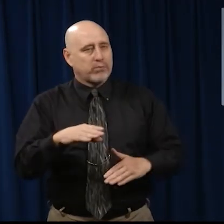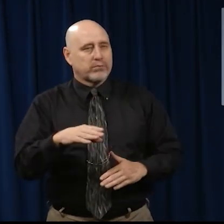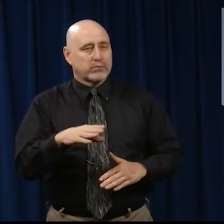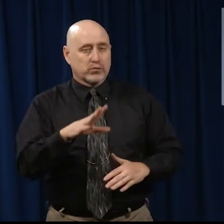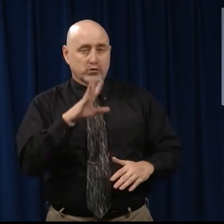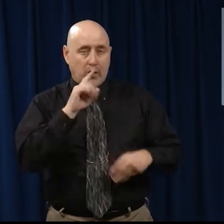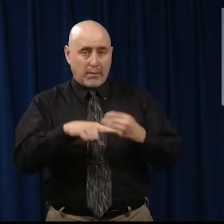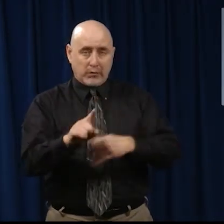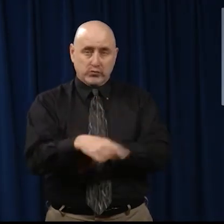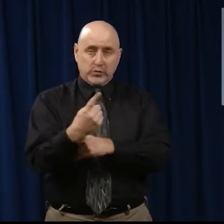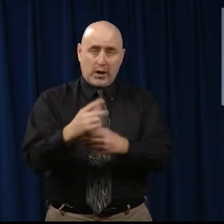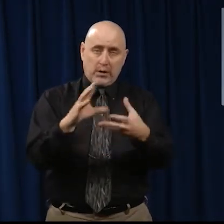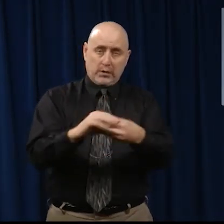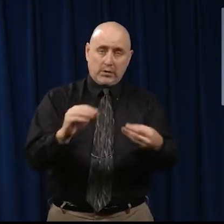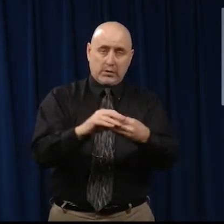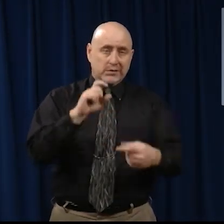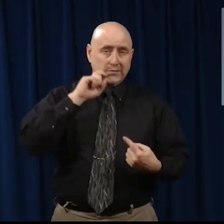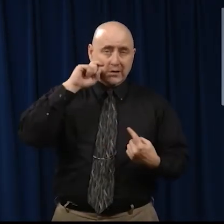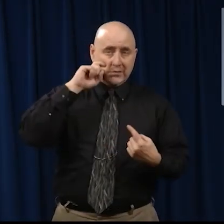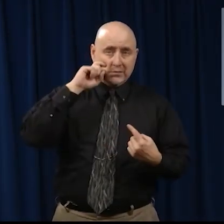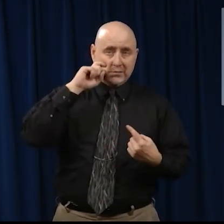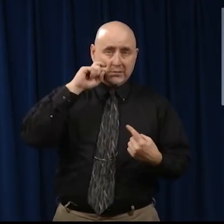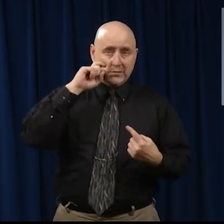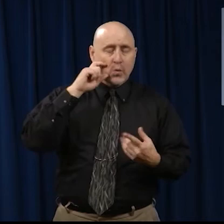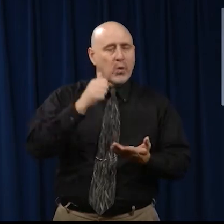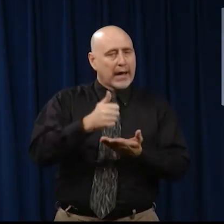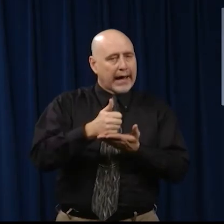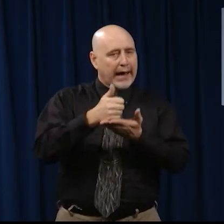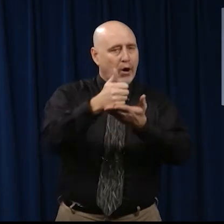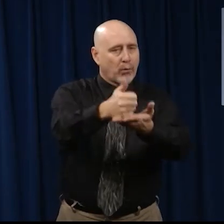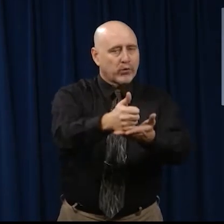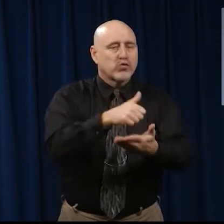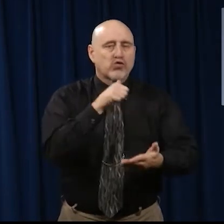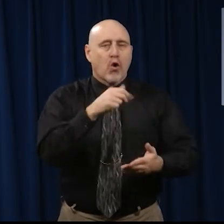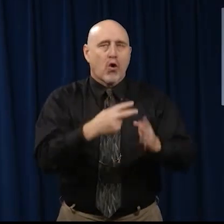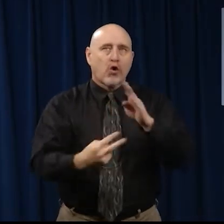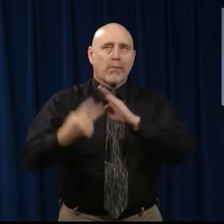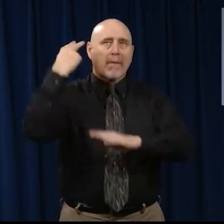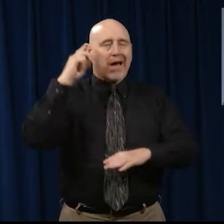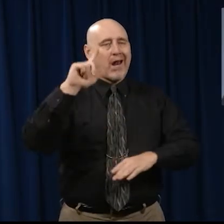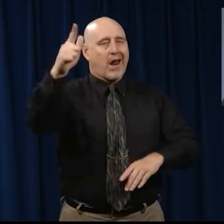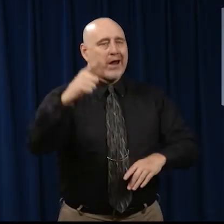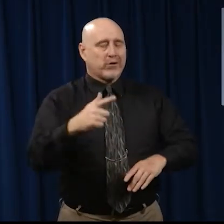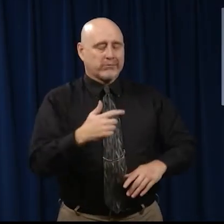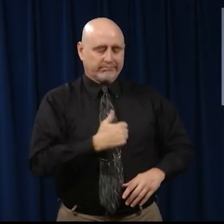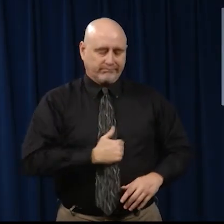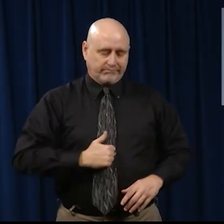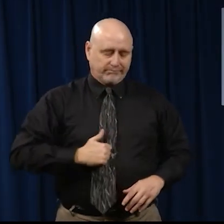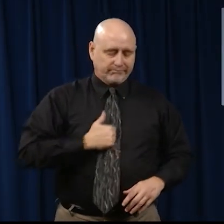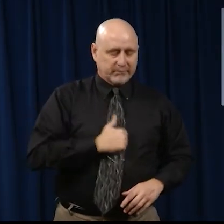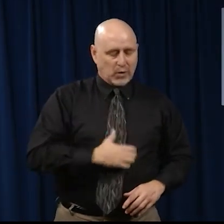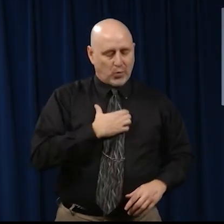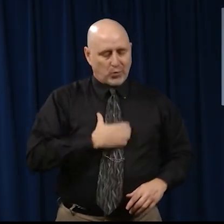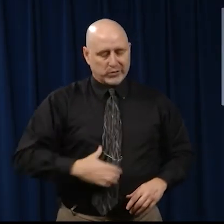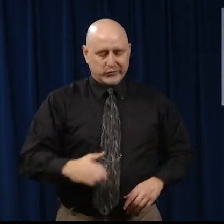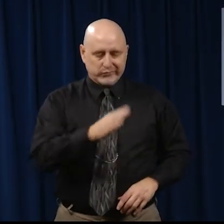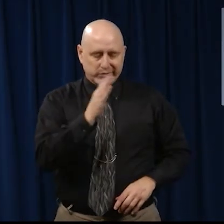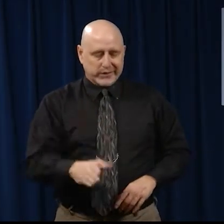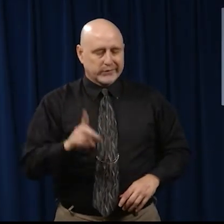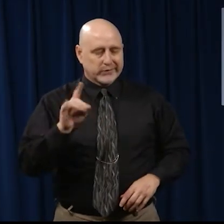hope that what we're discussing about sex will help you not be one of those people who has to say, I